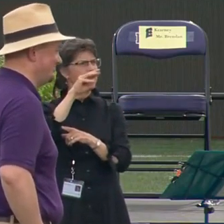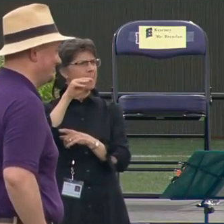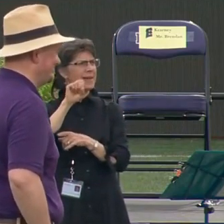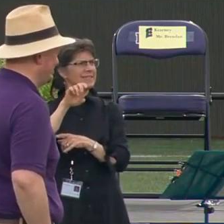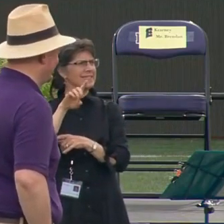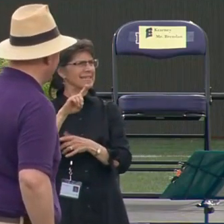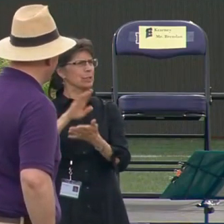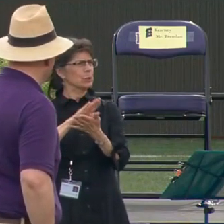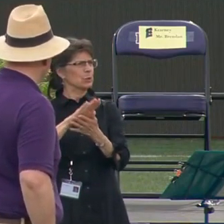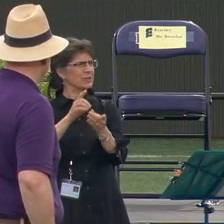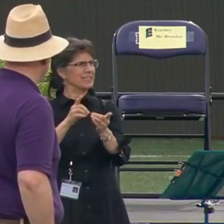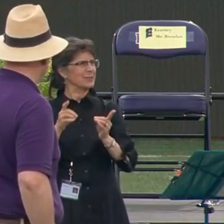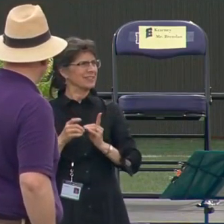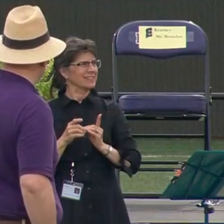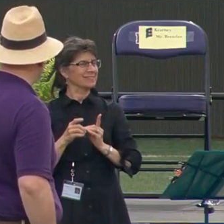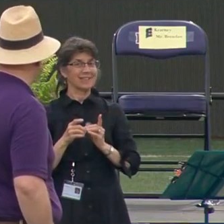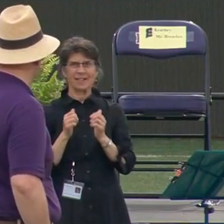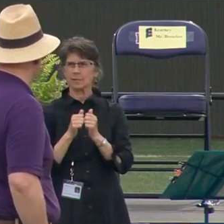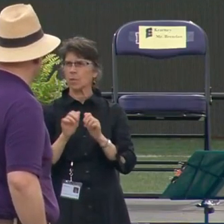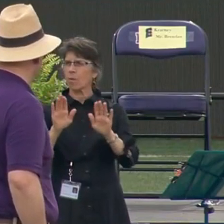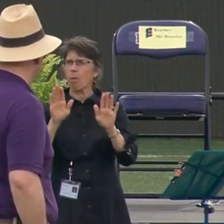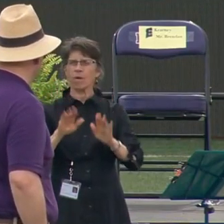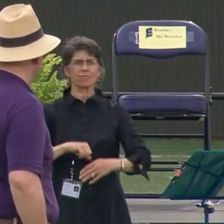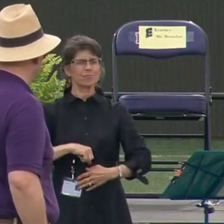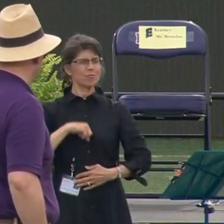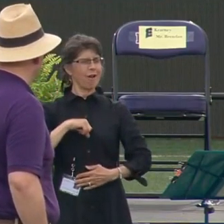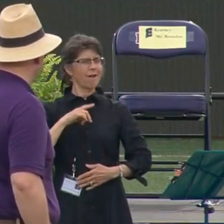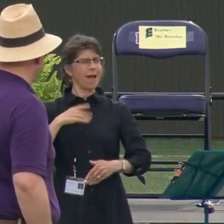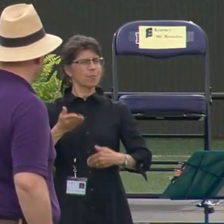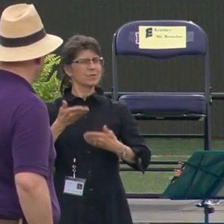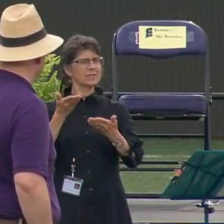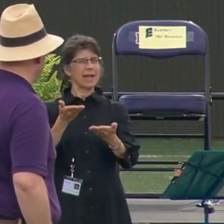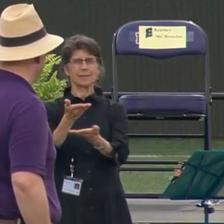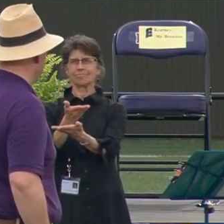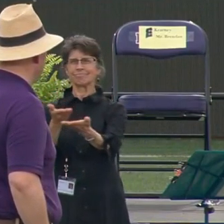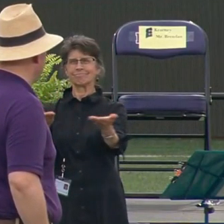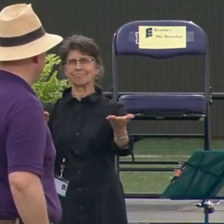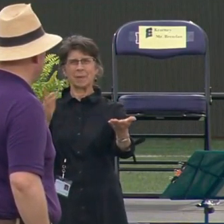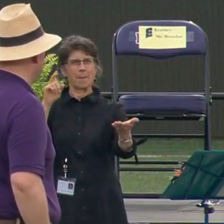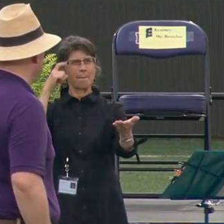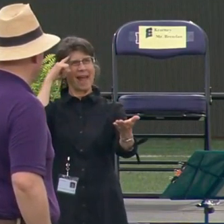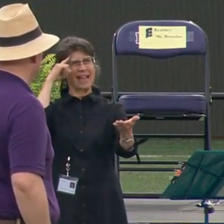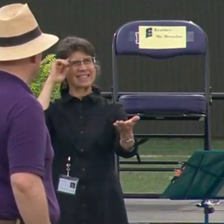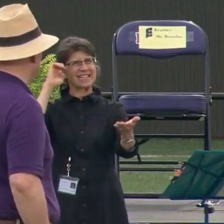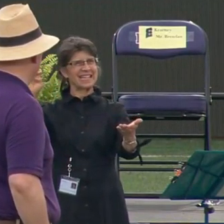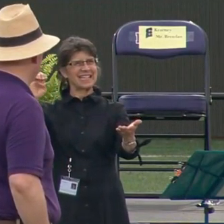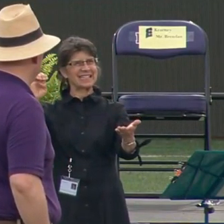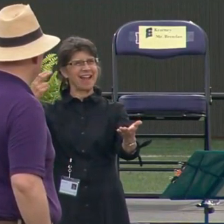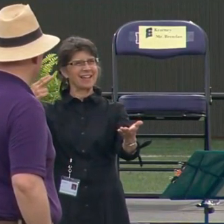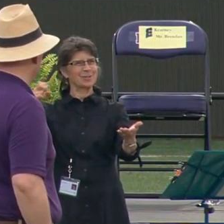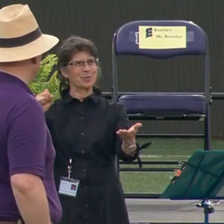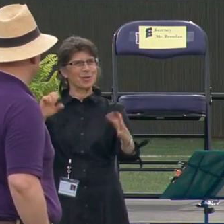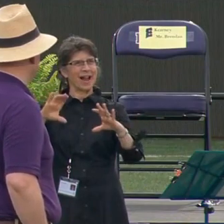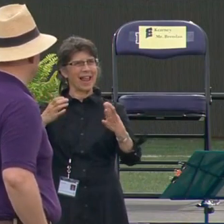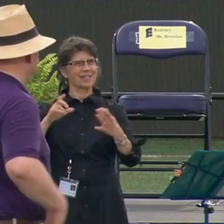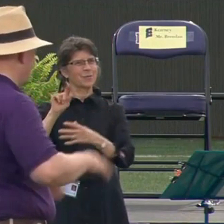School District. It is with great pride that I present to you the Madison East High School Class of